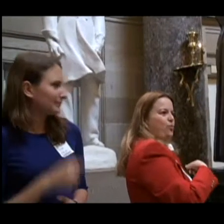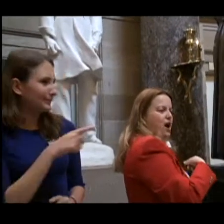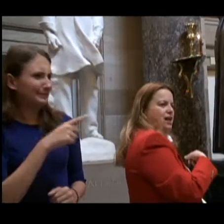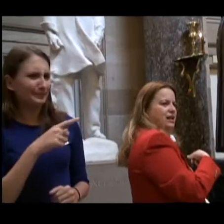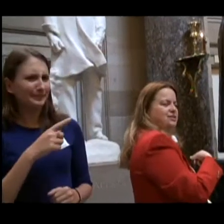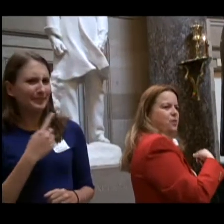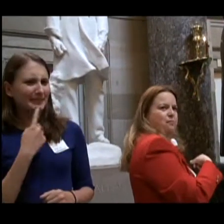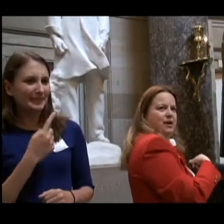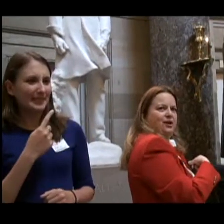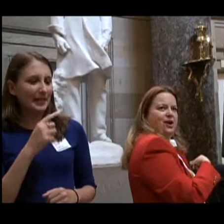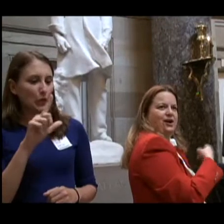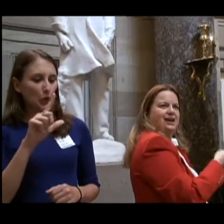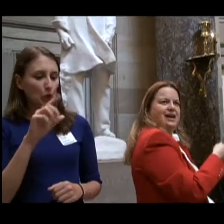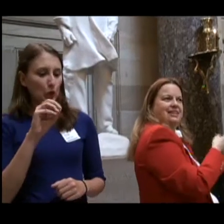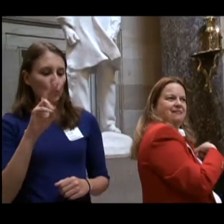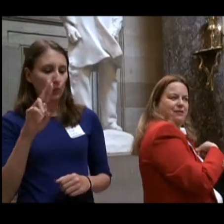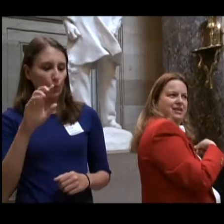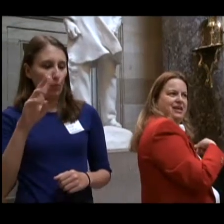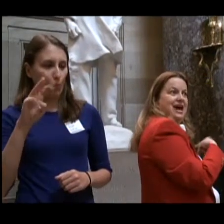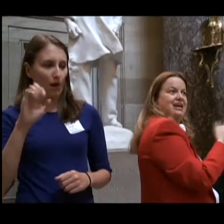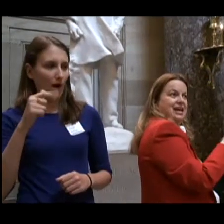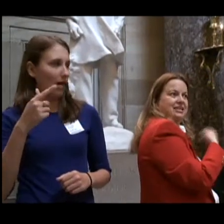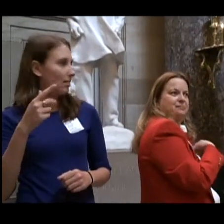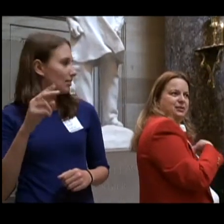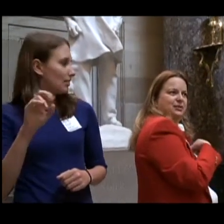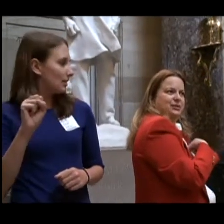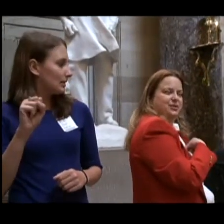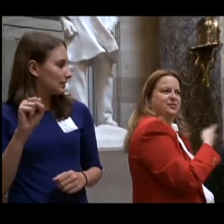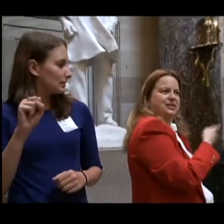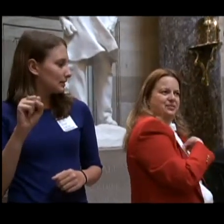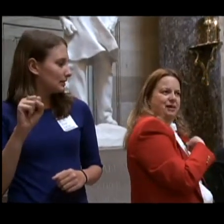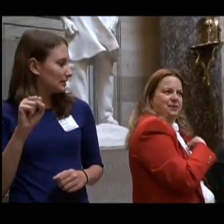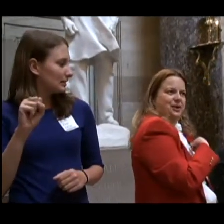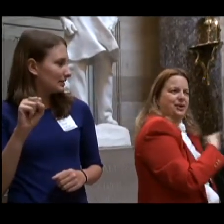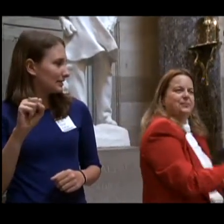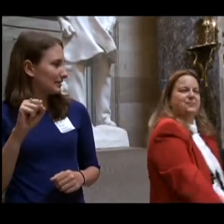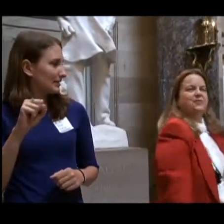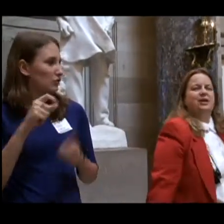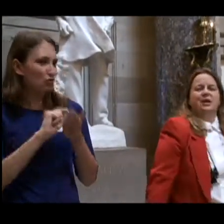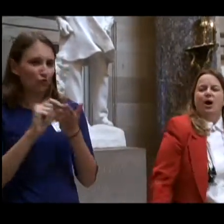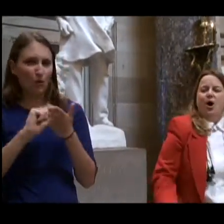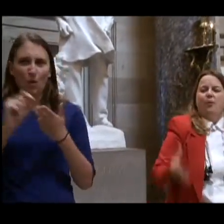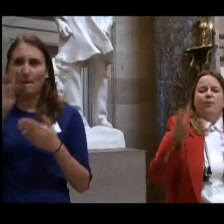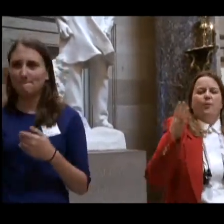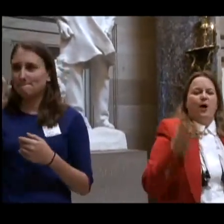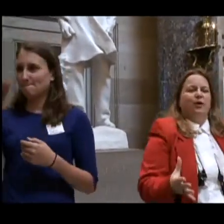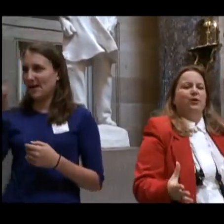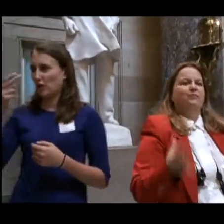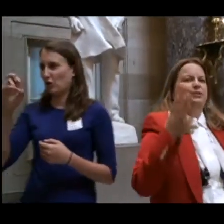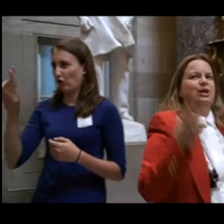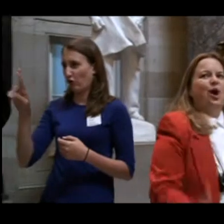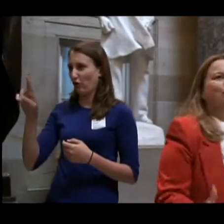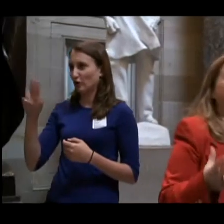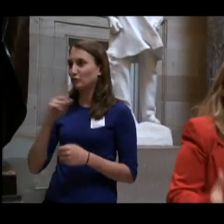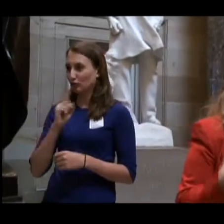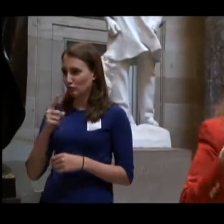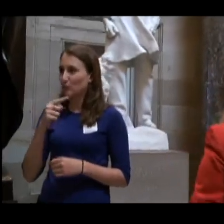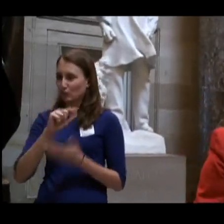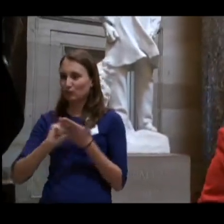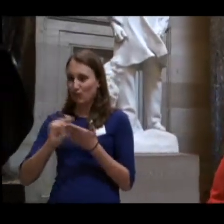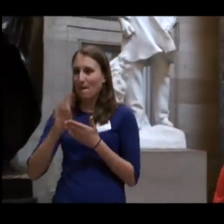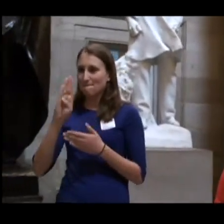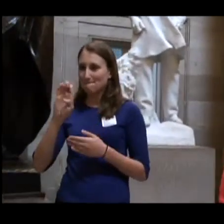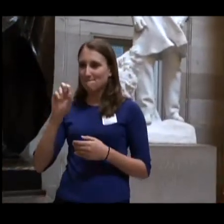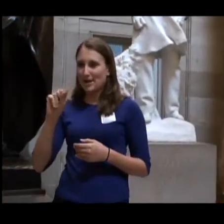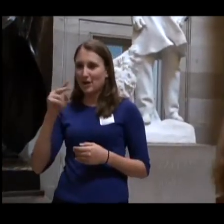mentioning that Lew Wallace wrote Ben-Hur from Indiana, and that's absolutely true. He did write Ben-Hur. Welcome to the old House